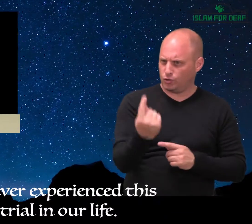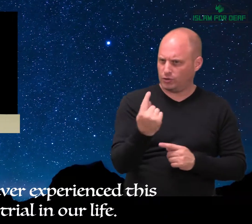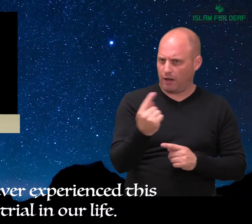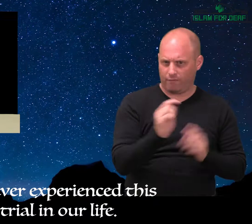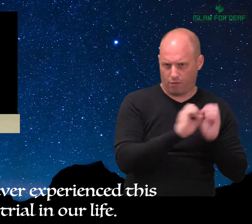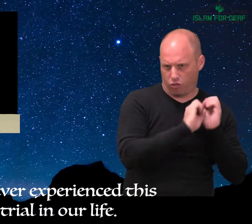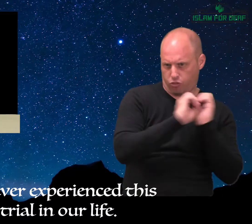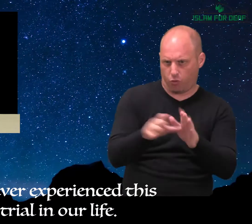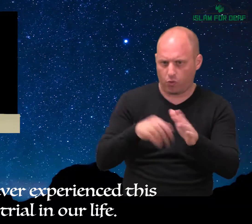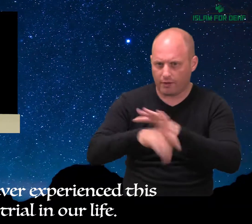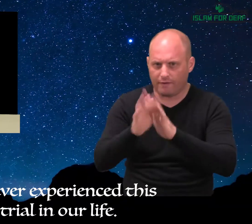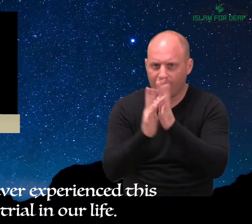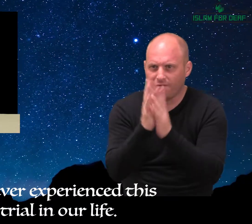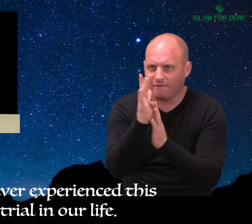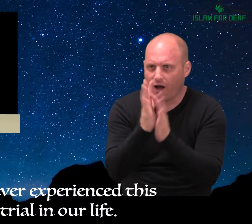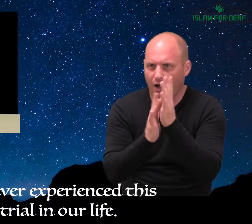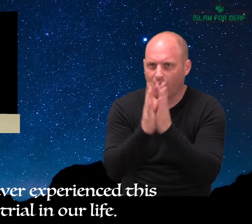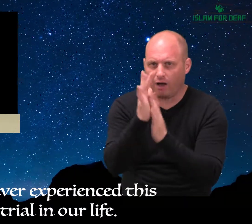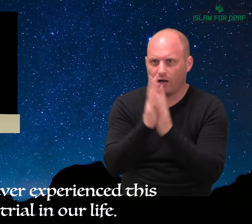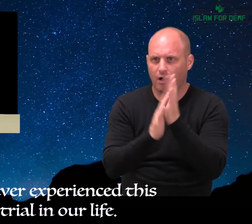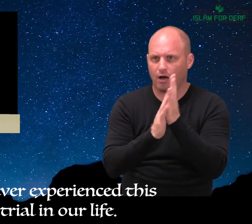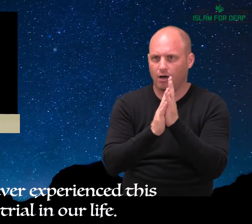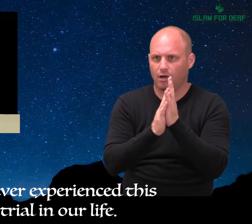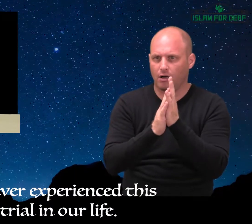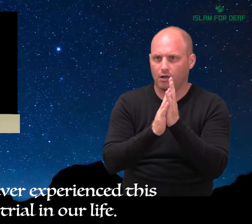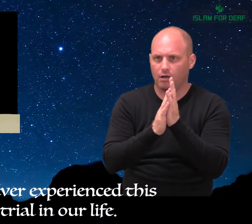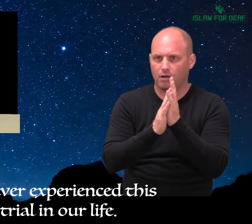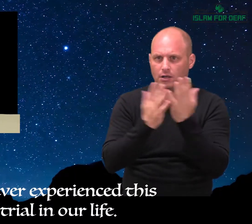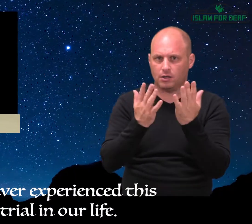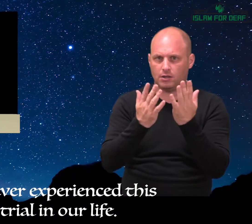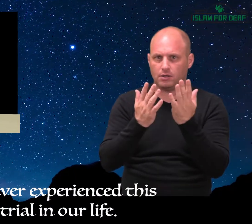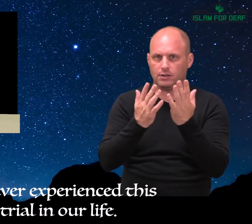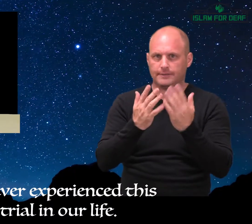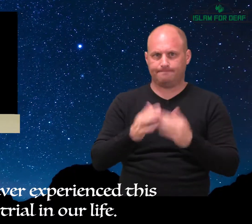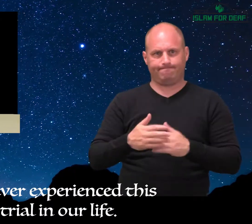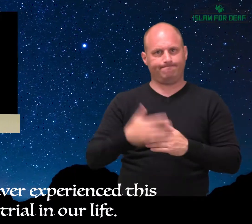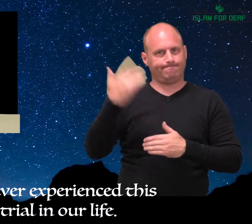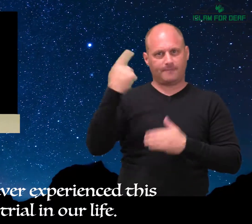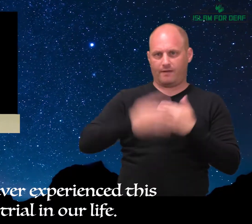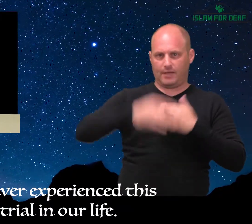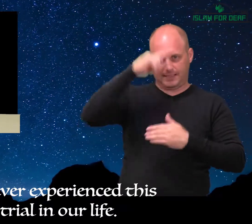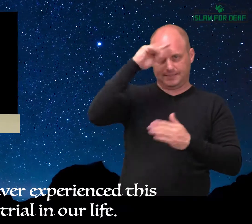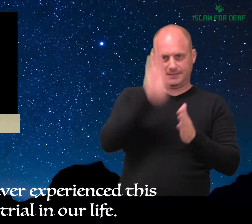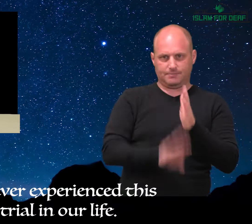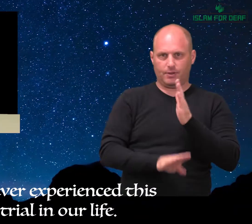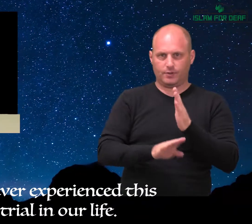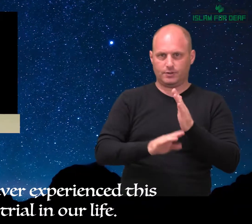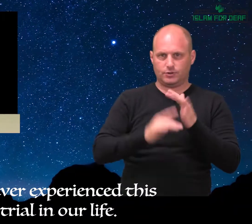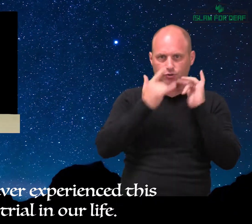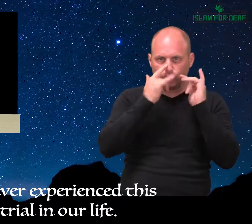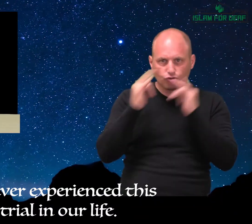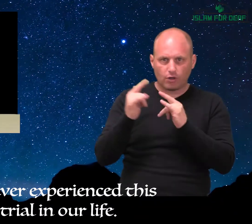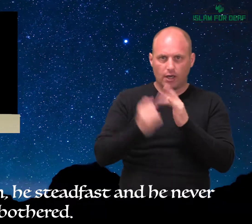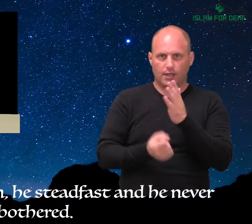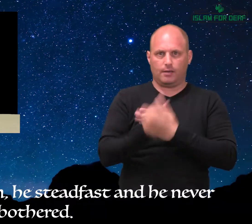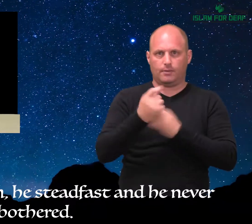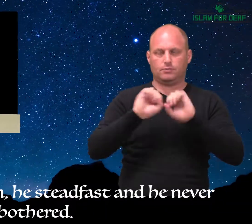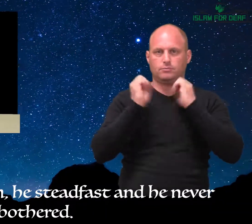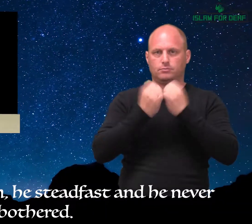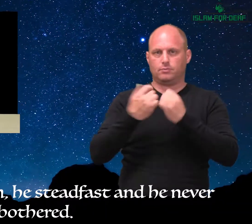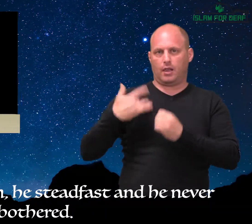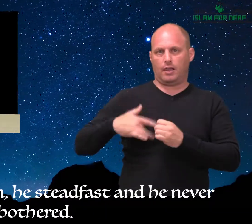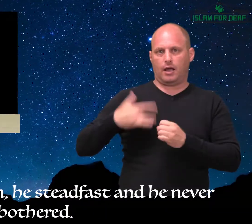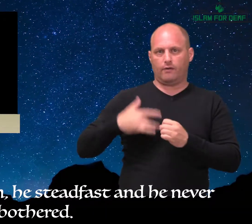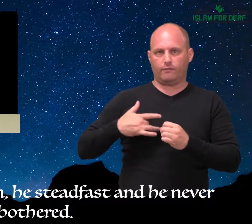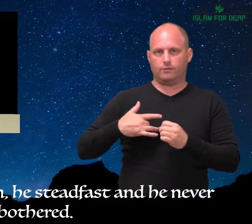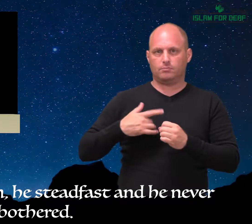And we never, I'm sure, we never experienced this type of trial in our life. But